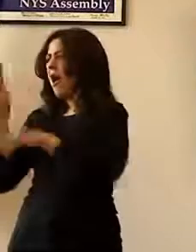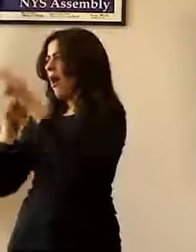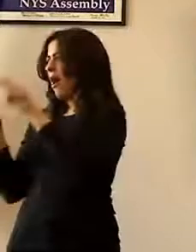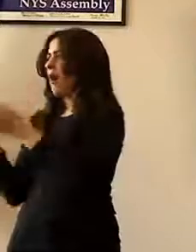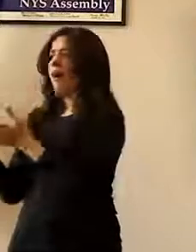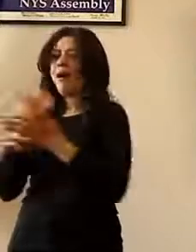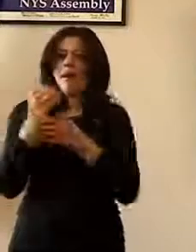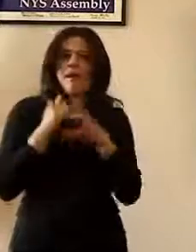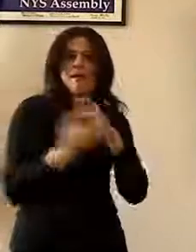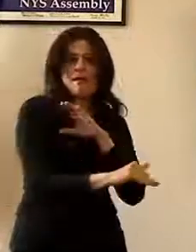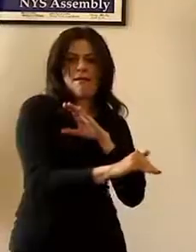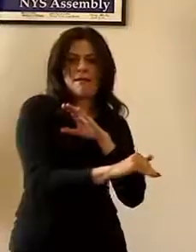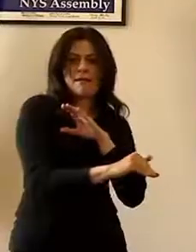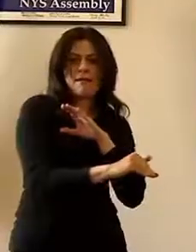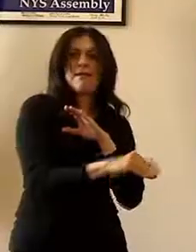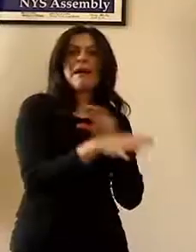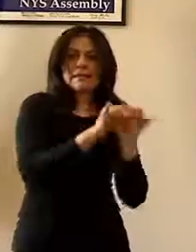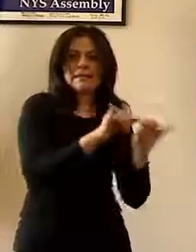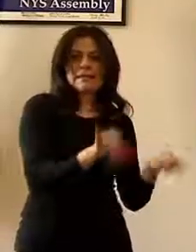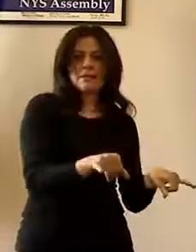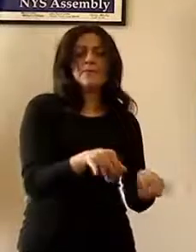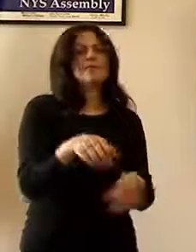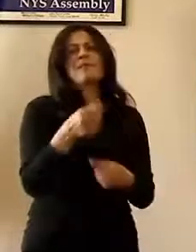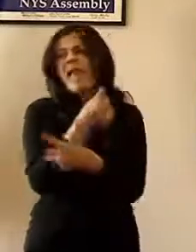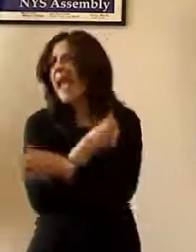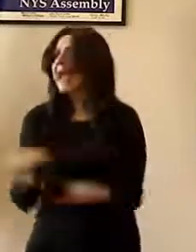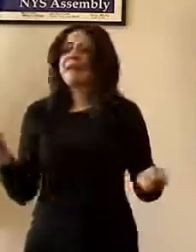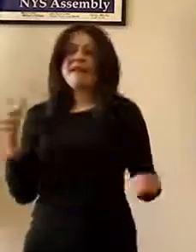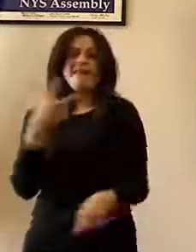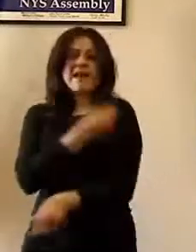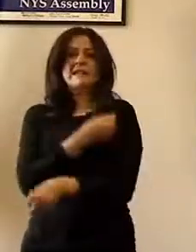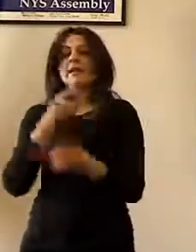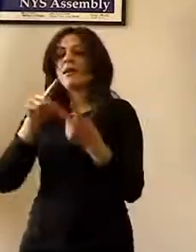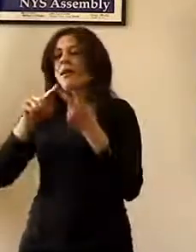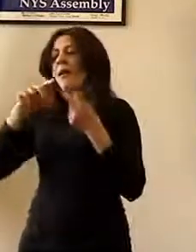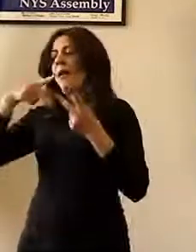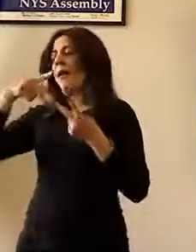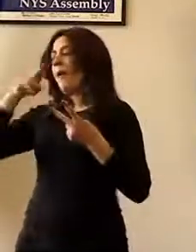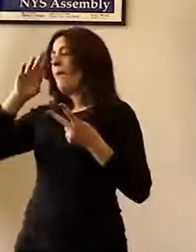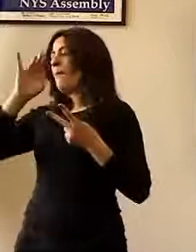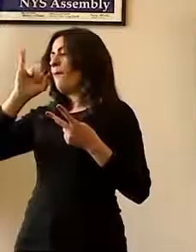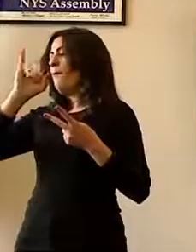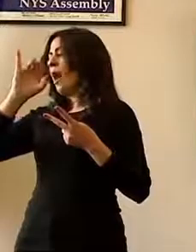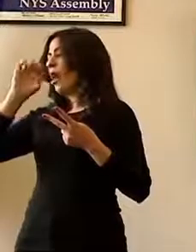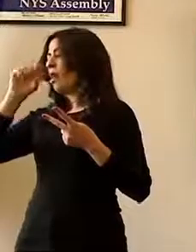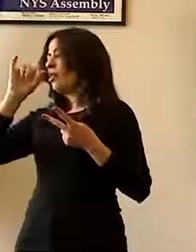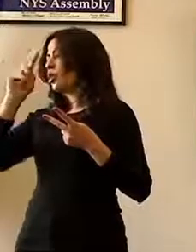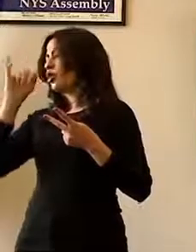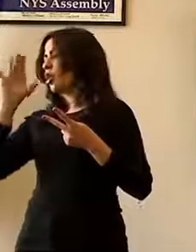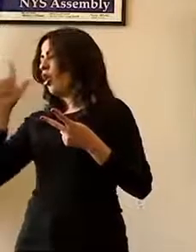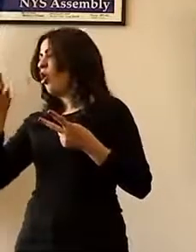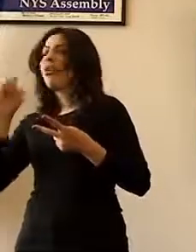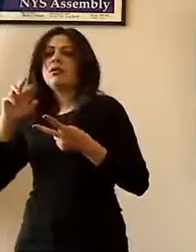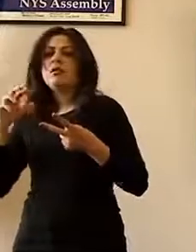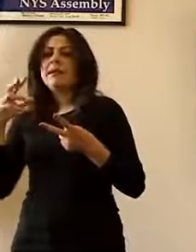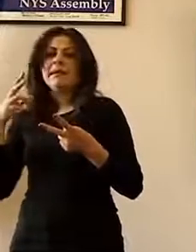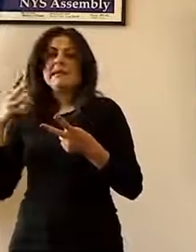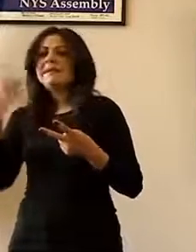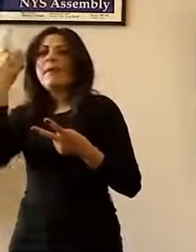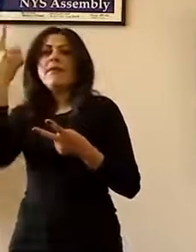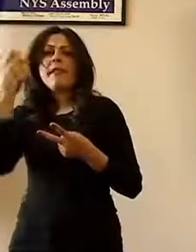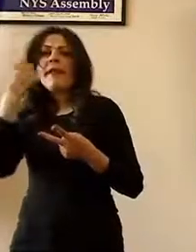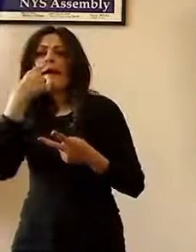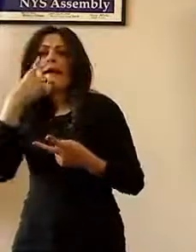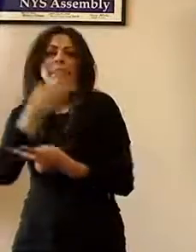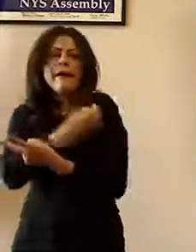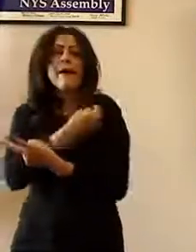any vaccine or biologic that causes a reaction or an